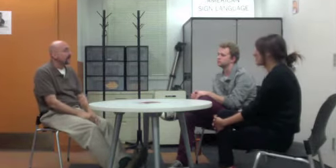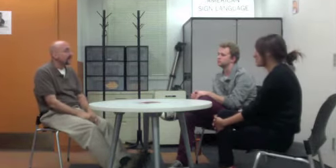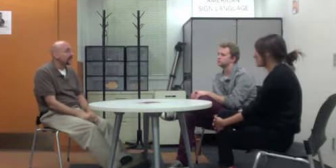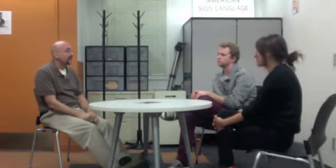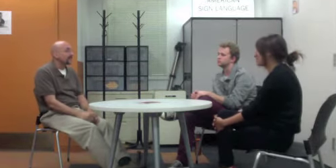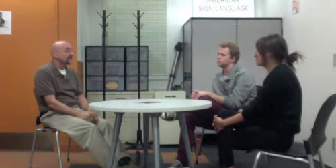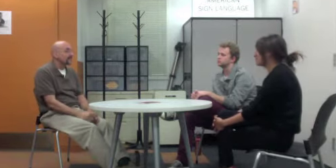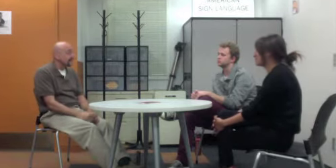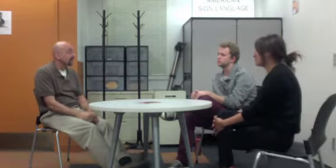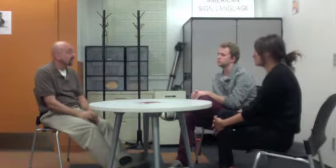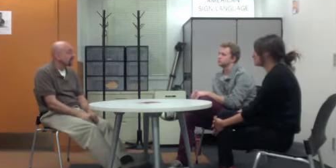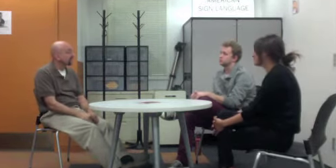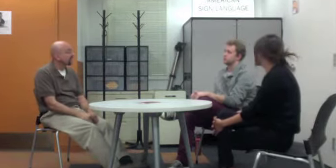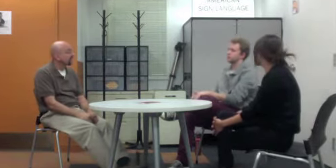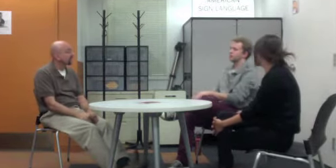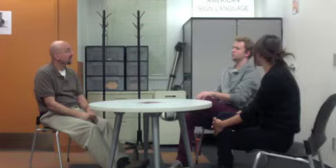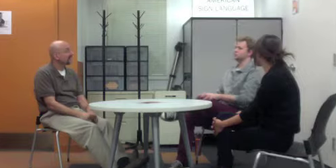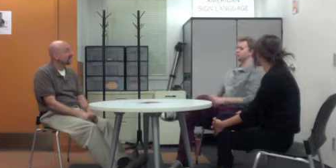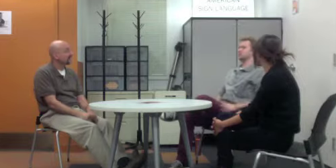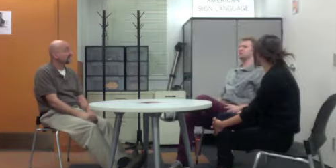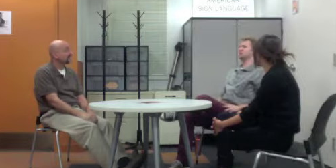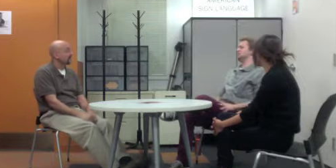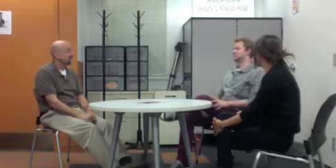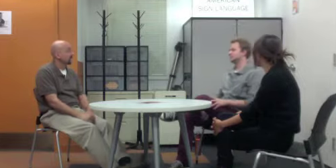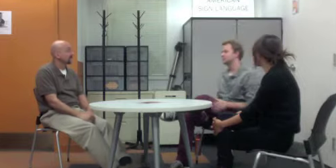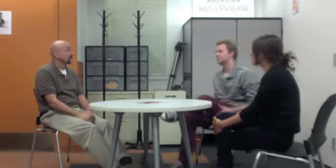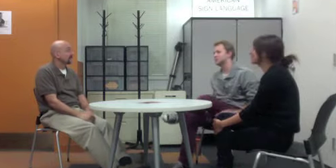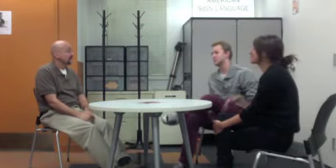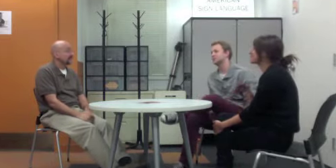commission. Wow, you've definitely experienced a lot.